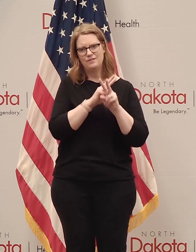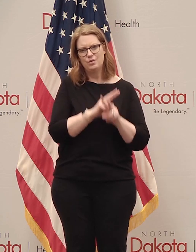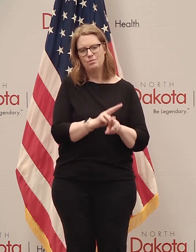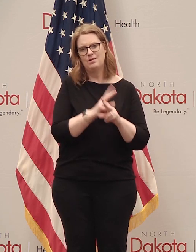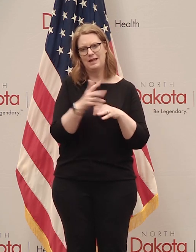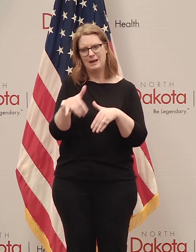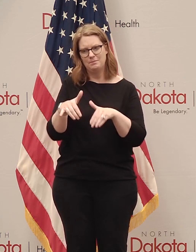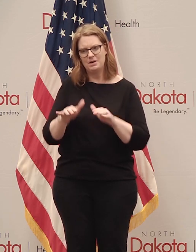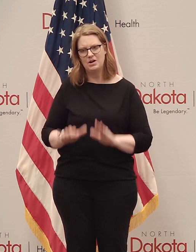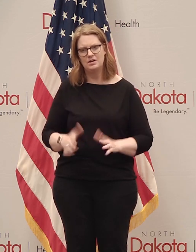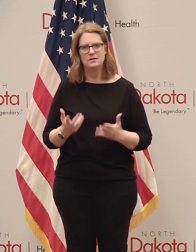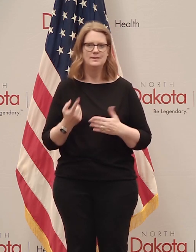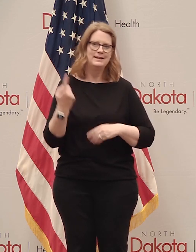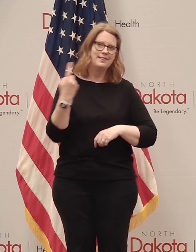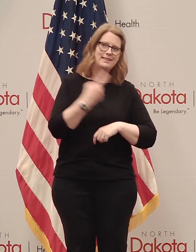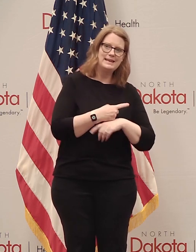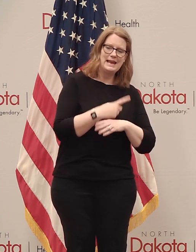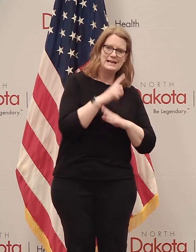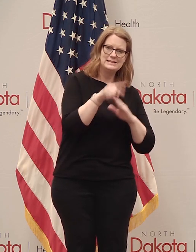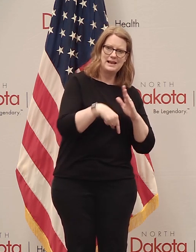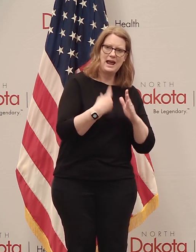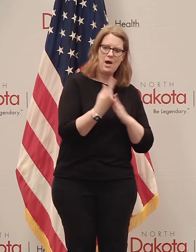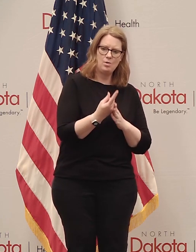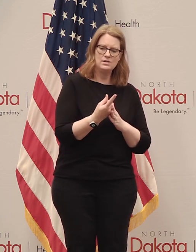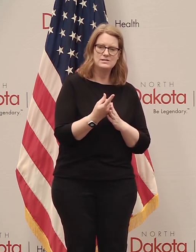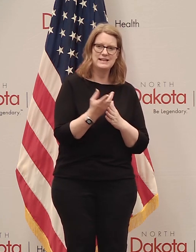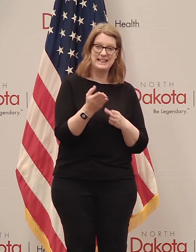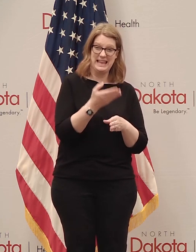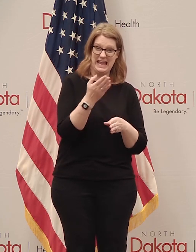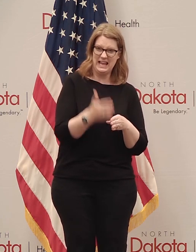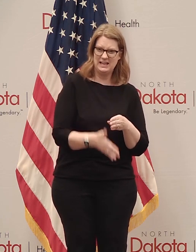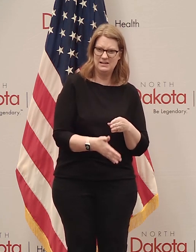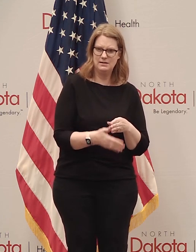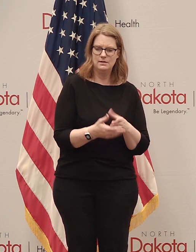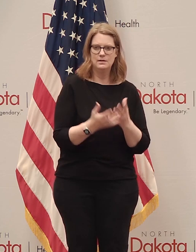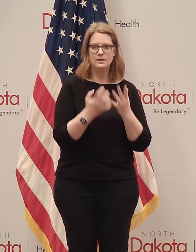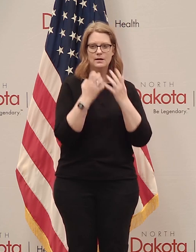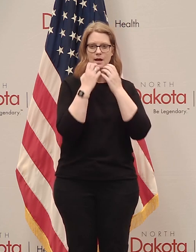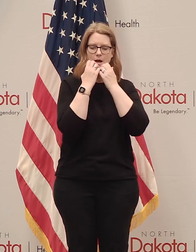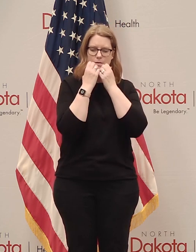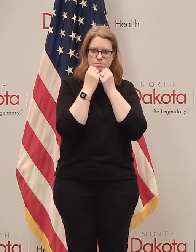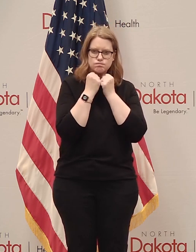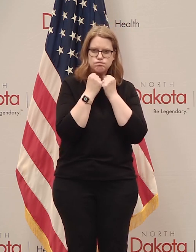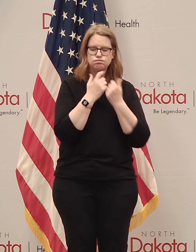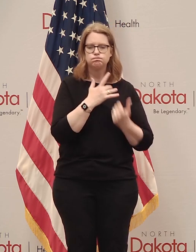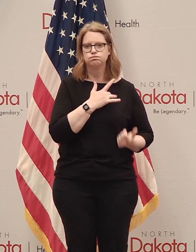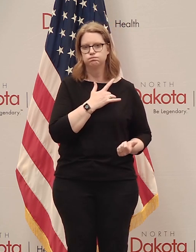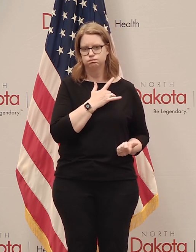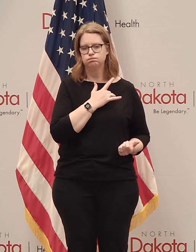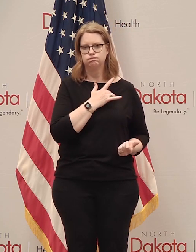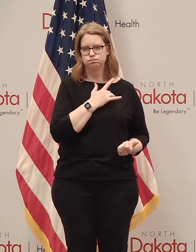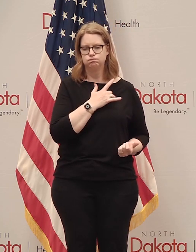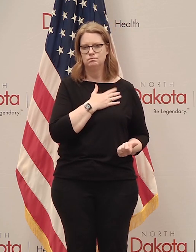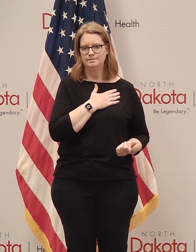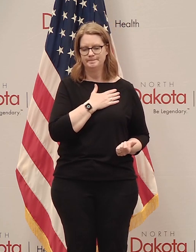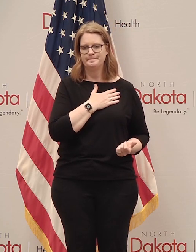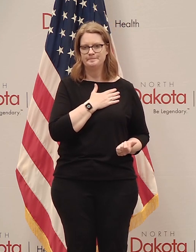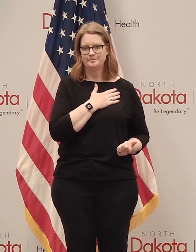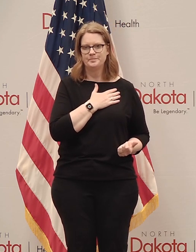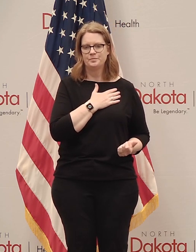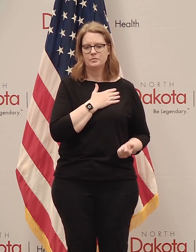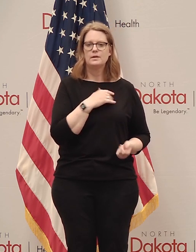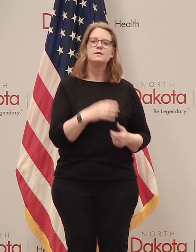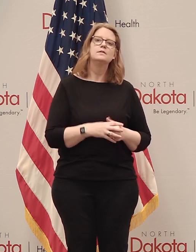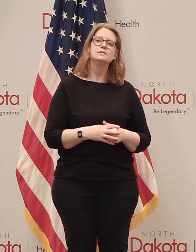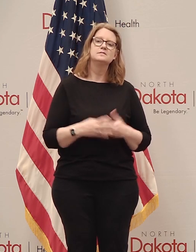many people, the days and hours at the end of a loved one's life are especially tender and memorable and poignant. With